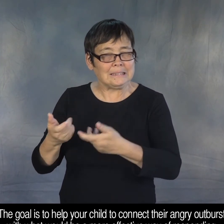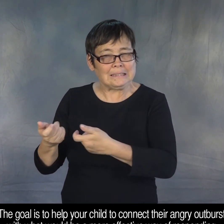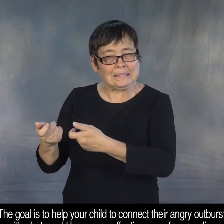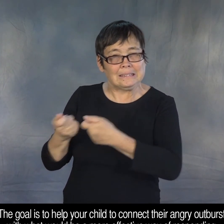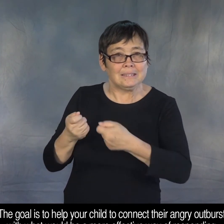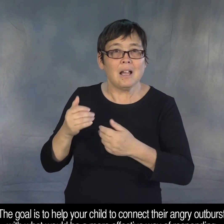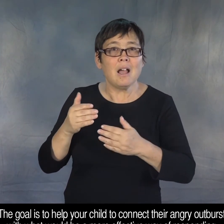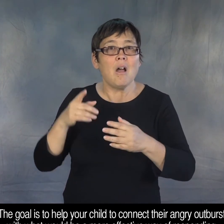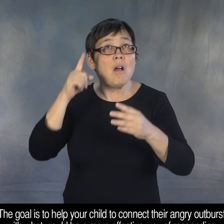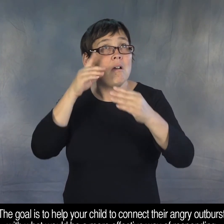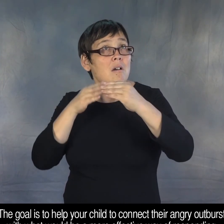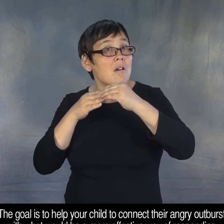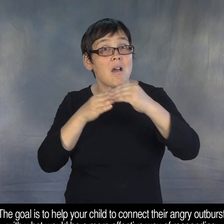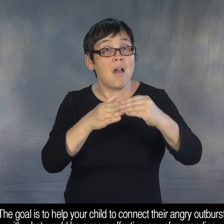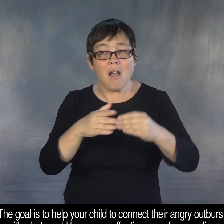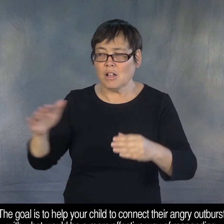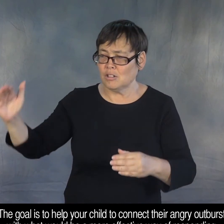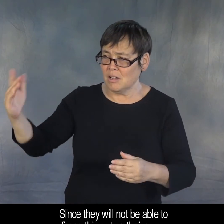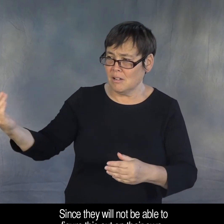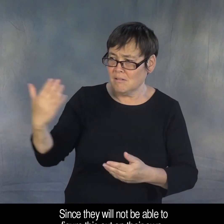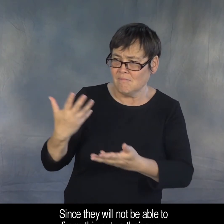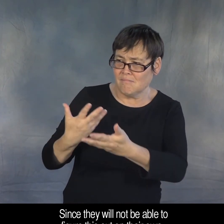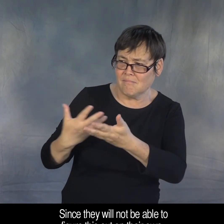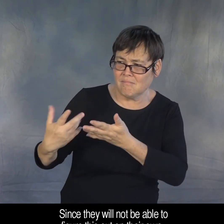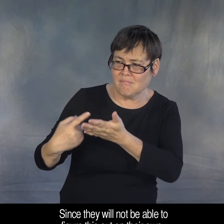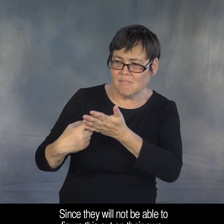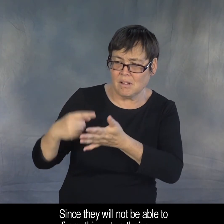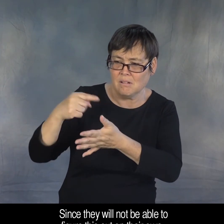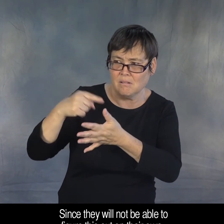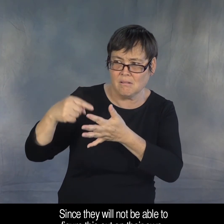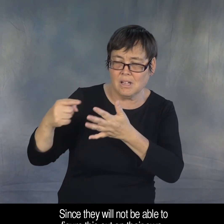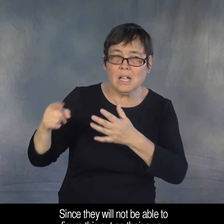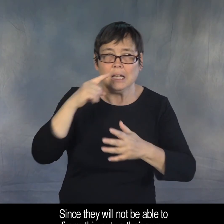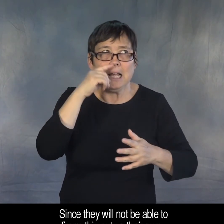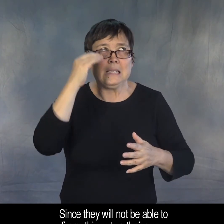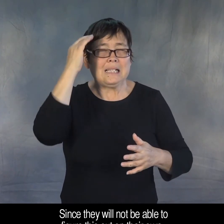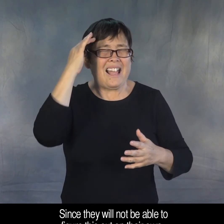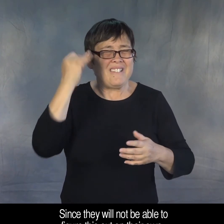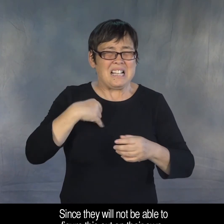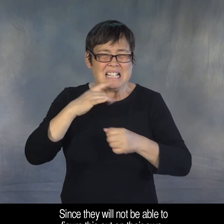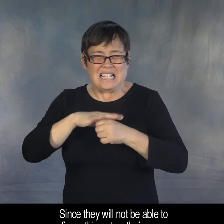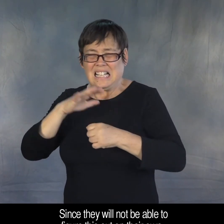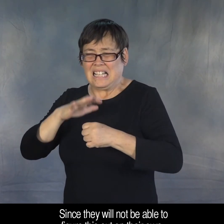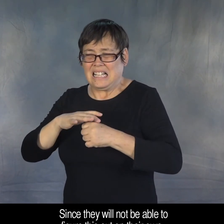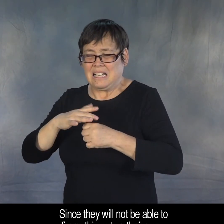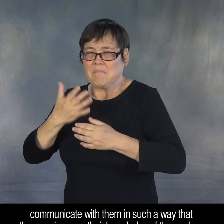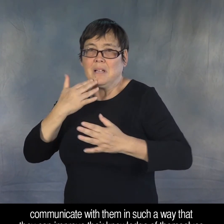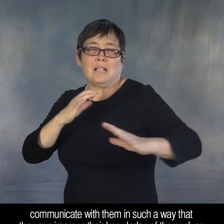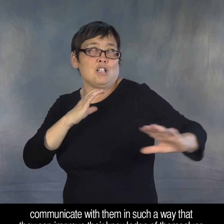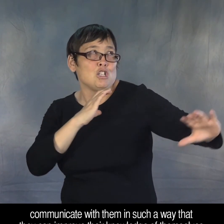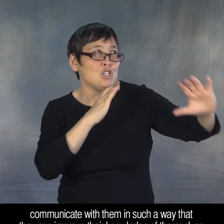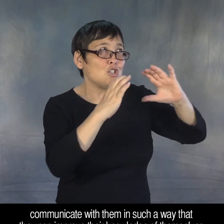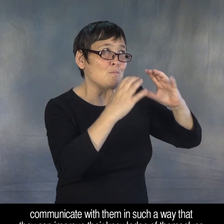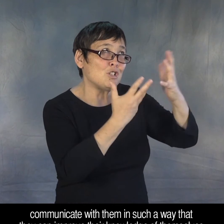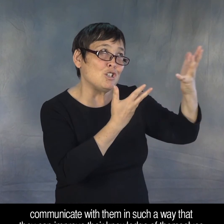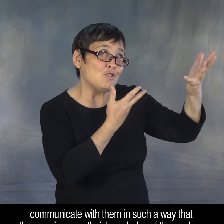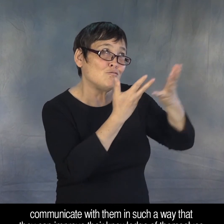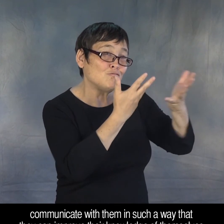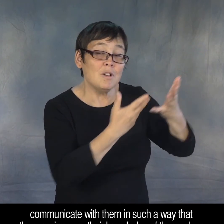more effective way of responding. Since they will not be able to figure this out on their own, communicate with them in